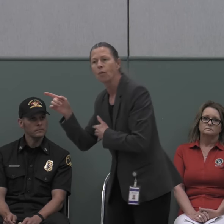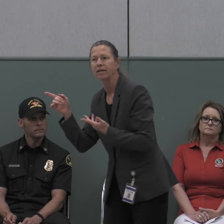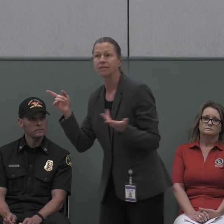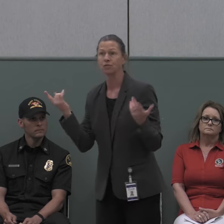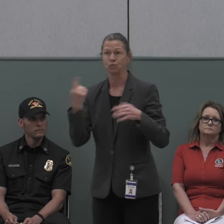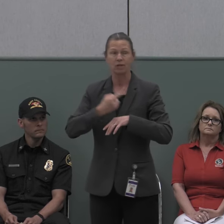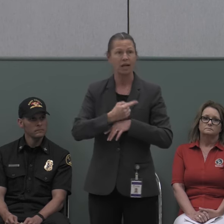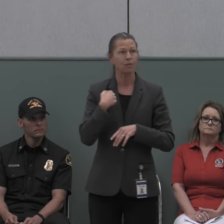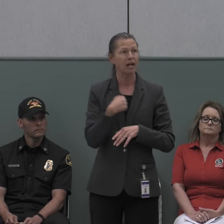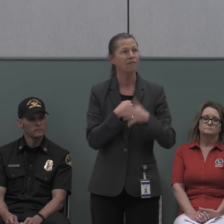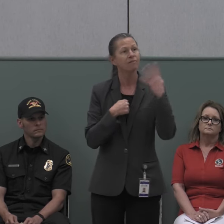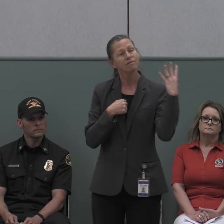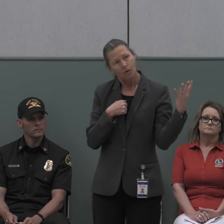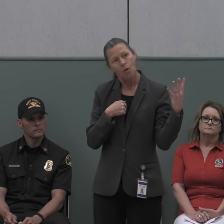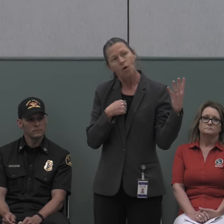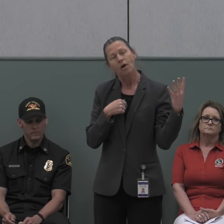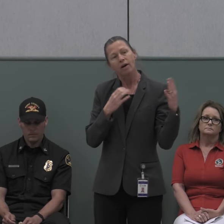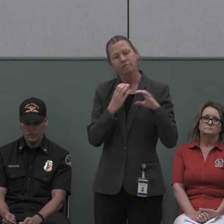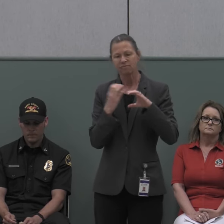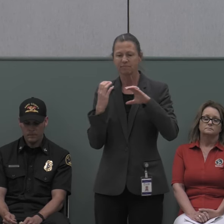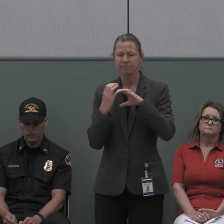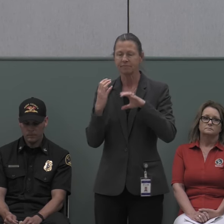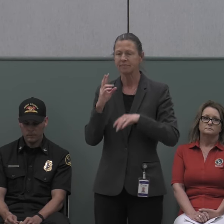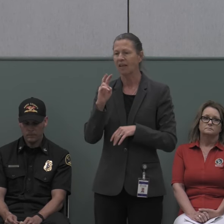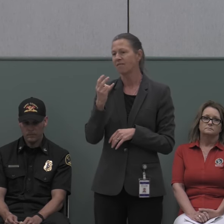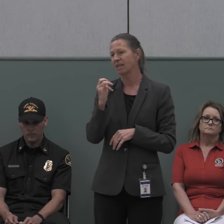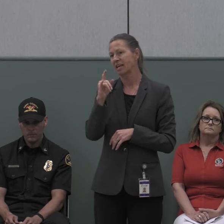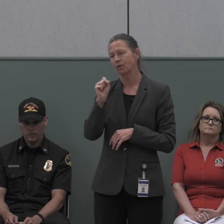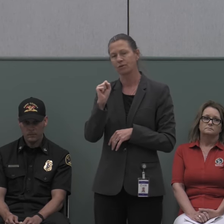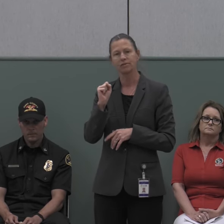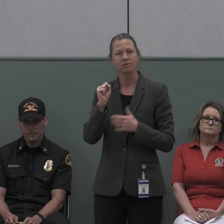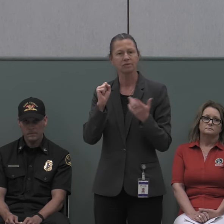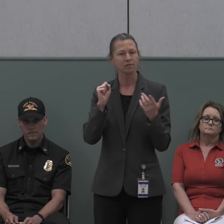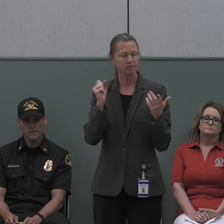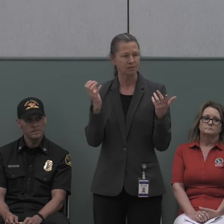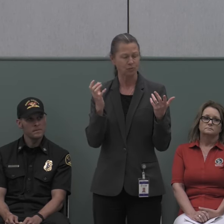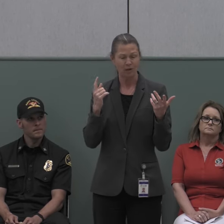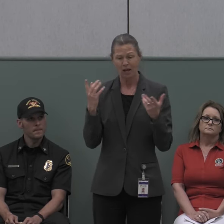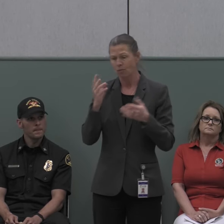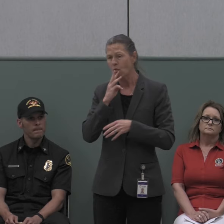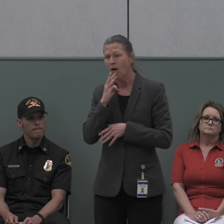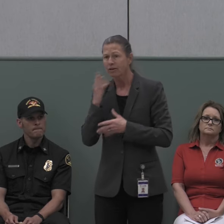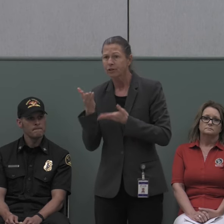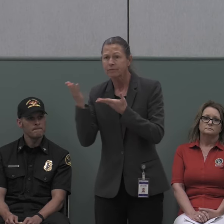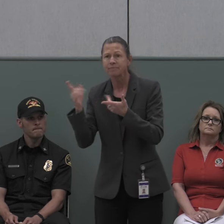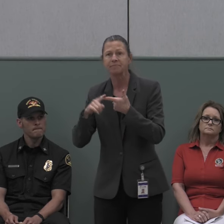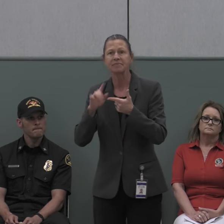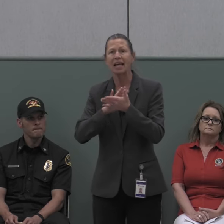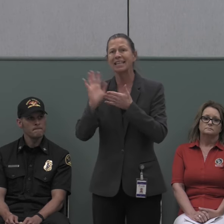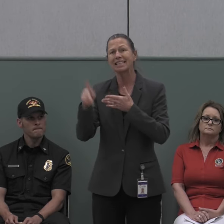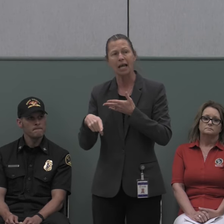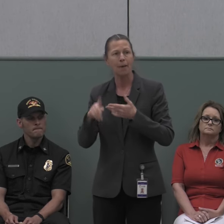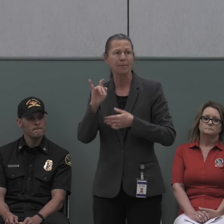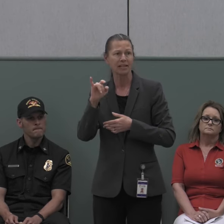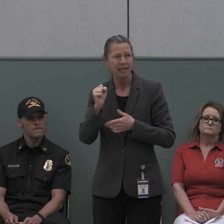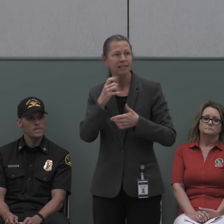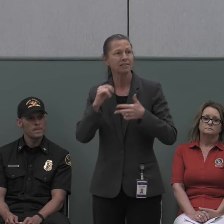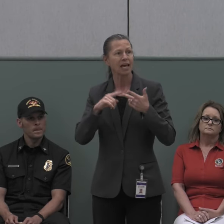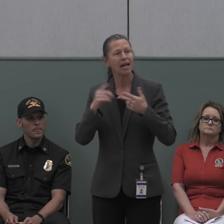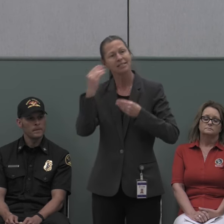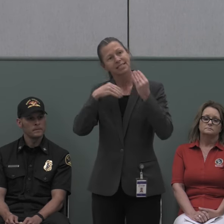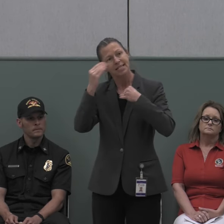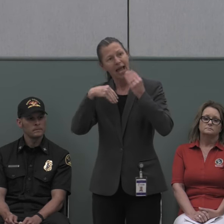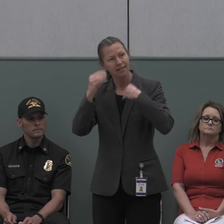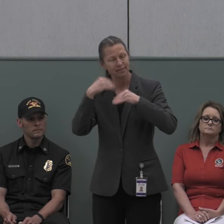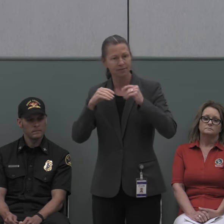vehicles out there. We were supplying water, cleanup kits, and some snacks. So we will be out back there again